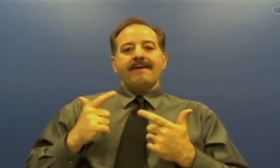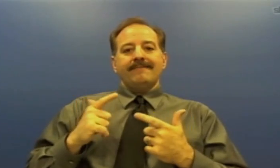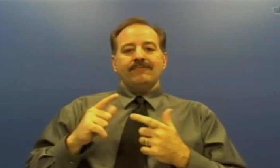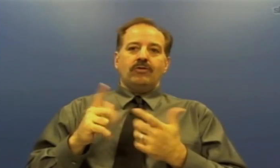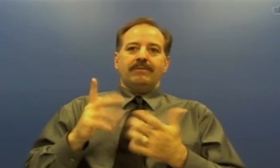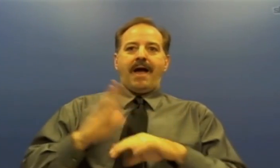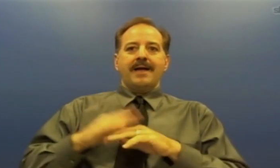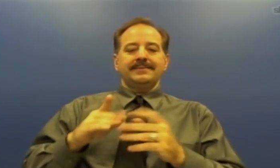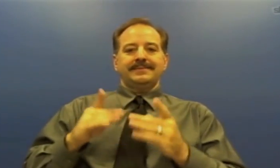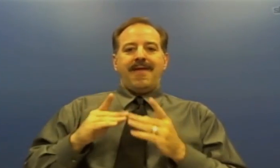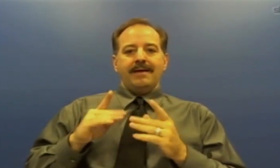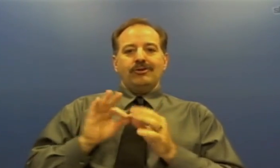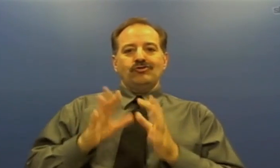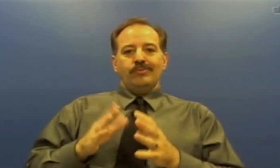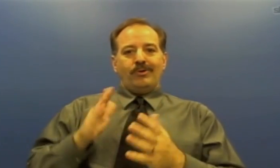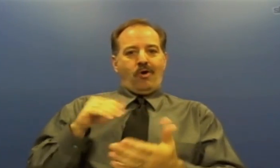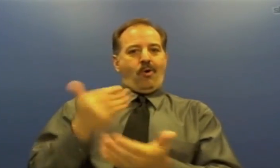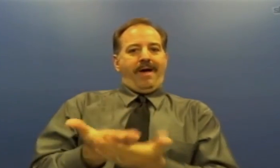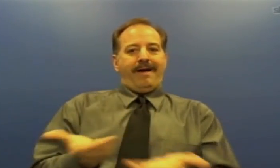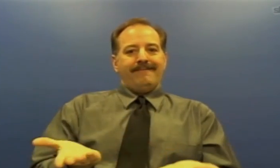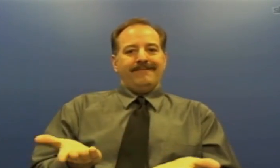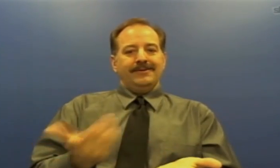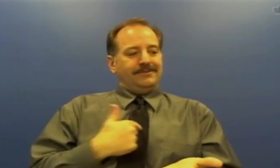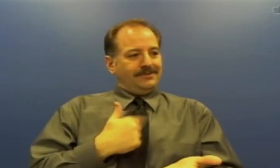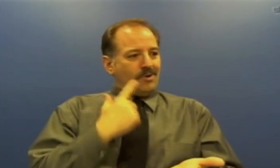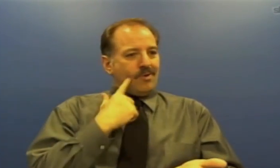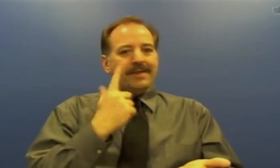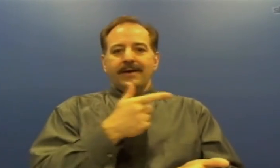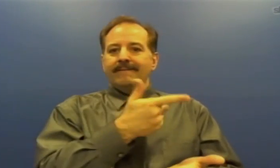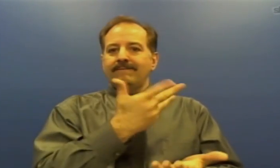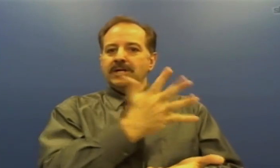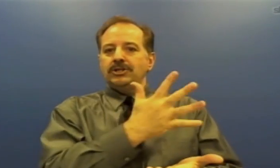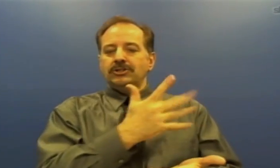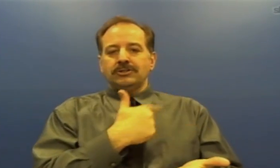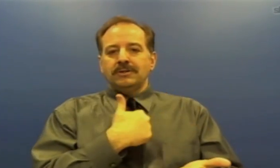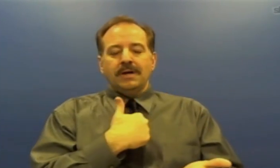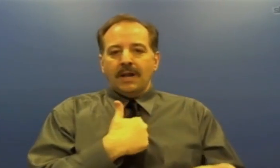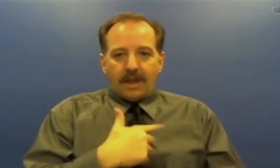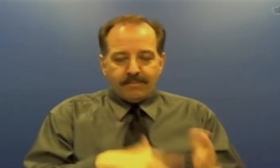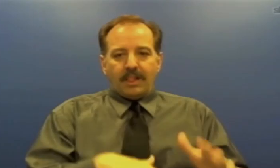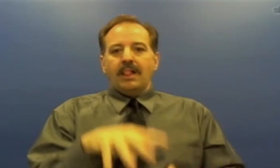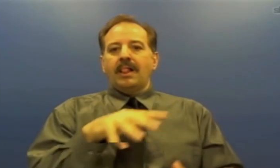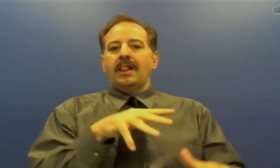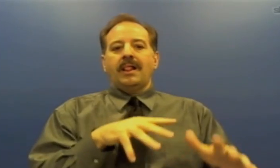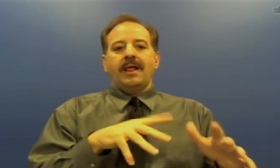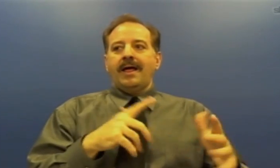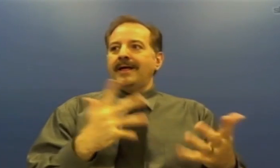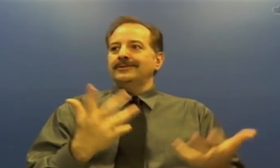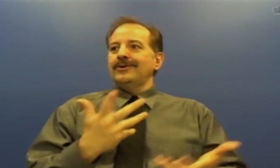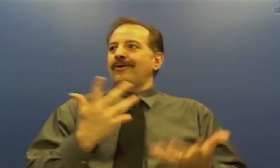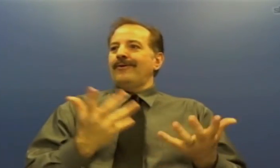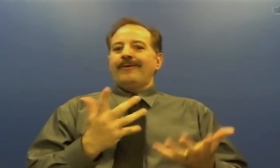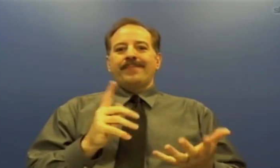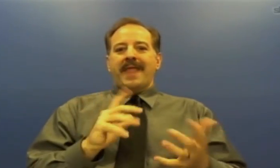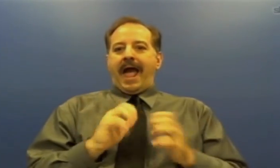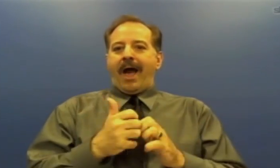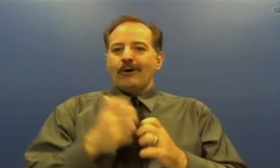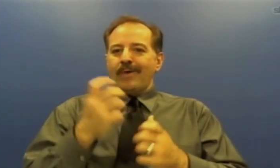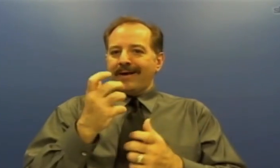longer needed, because the live interpreter has come on site and will now take over the interpreting work, which of course leaves me very